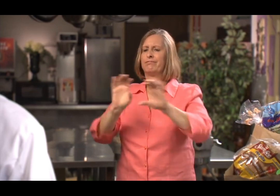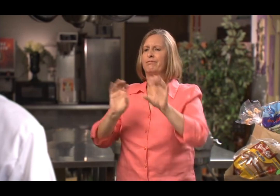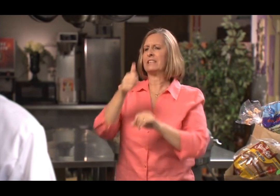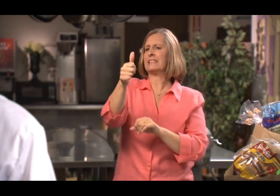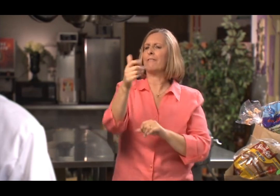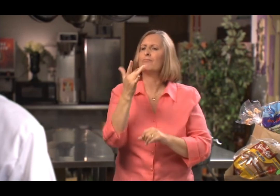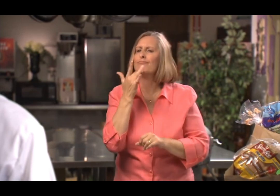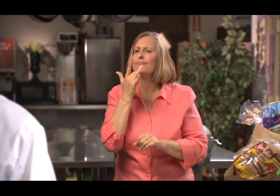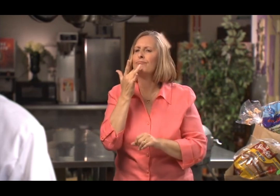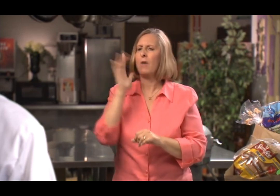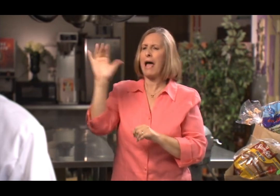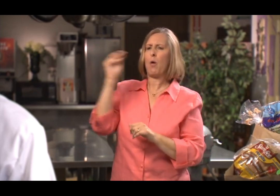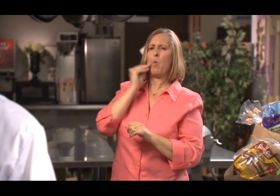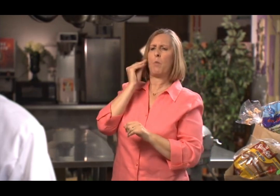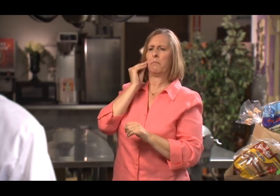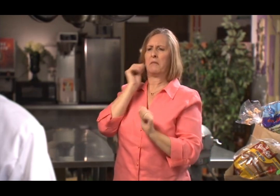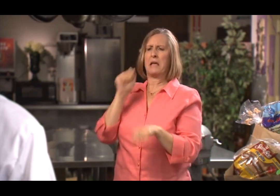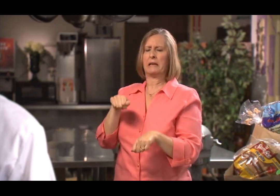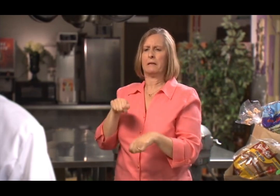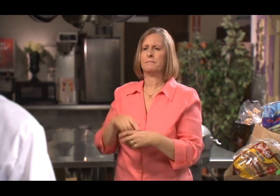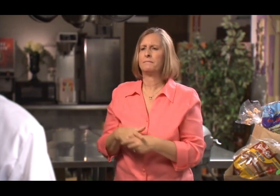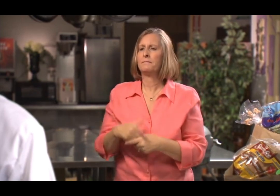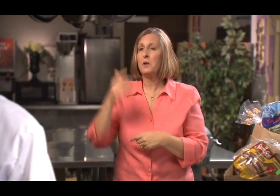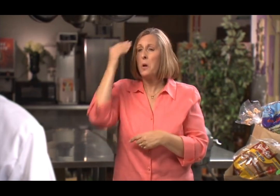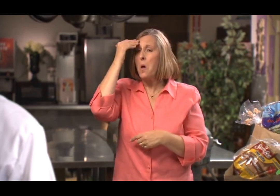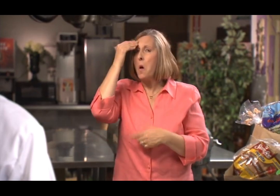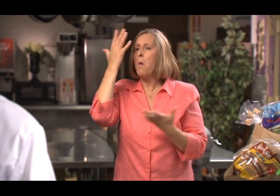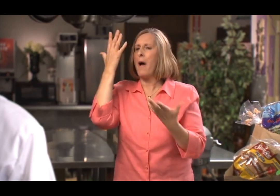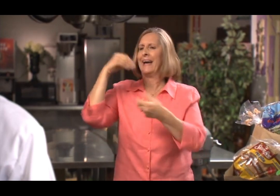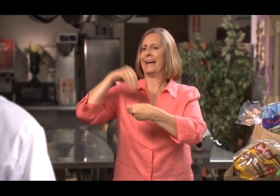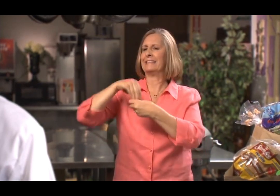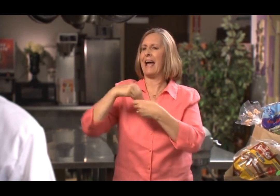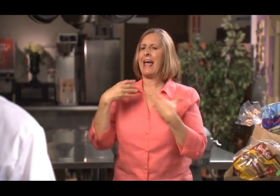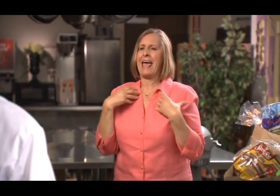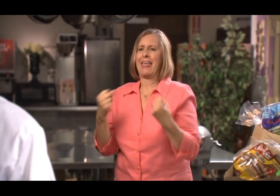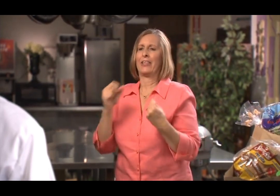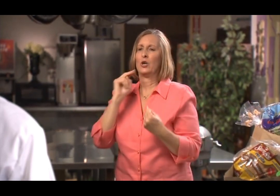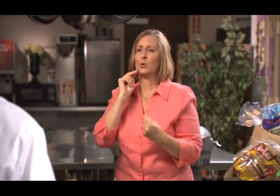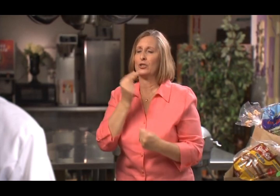Then, season them at home to your liking, and know they are full of nutrition.